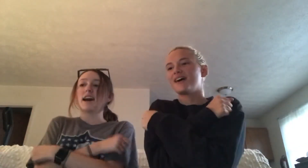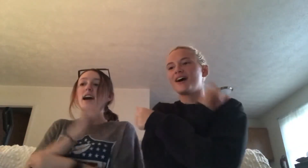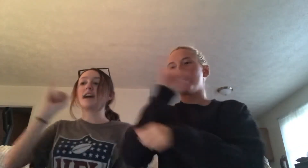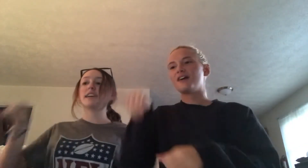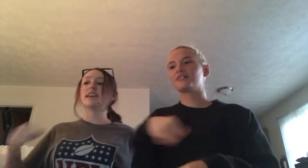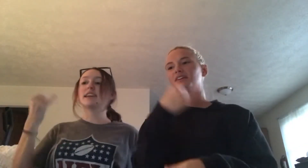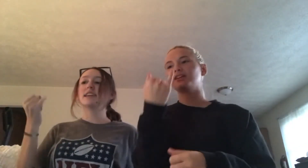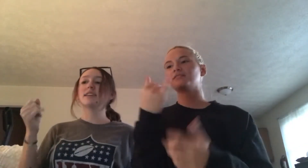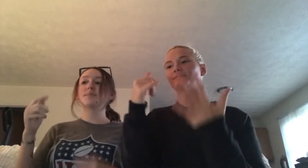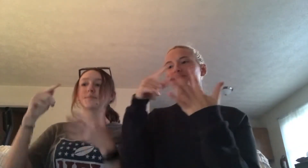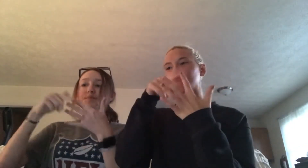Hugging,